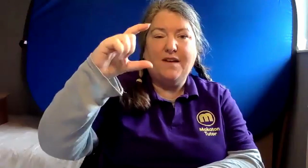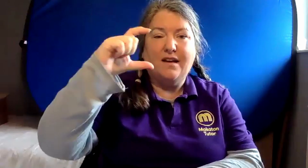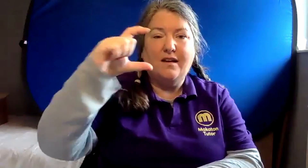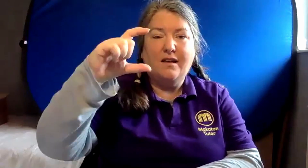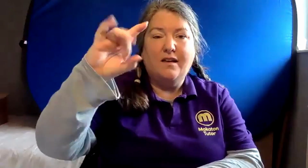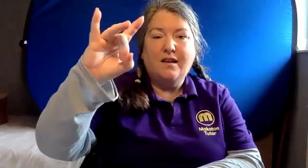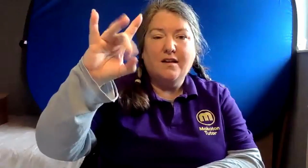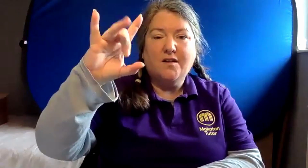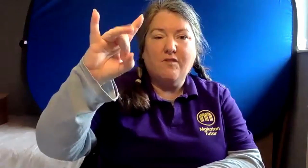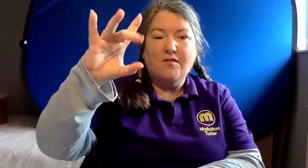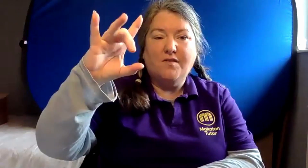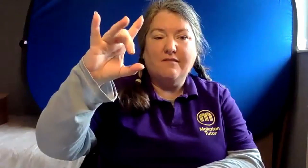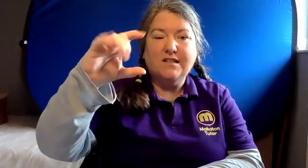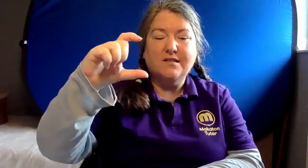finger. Coronavirus.